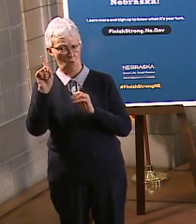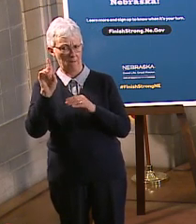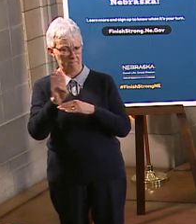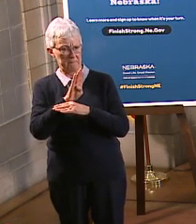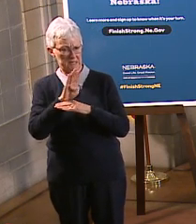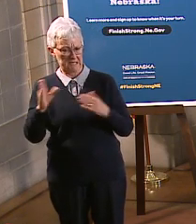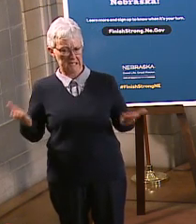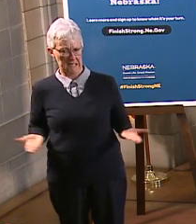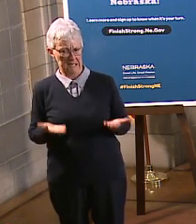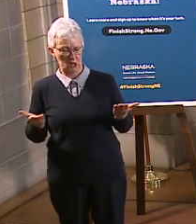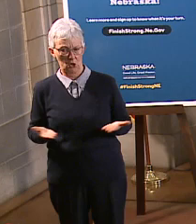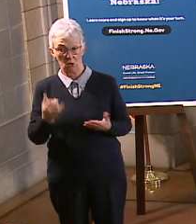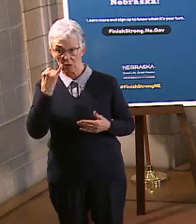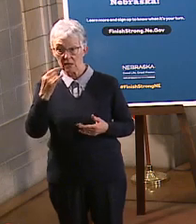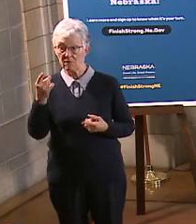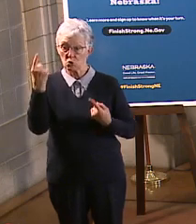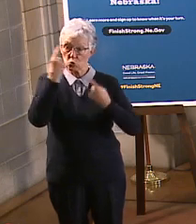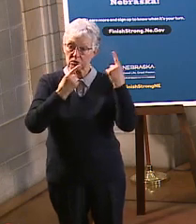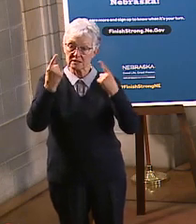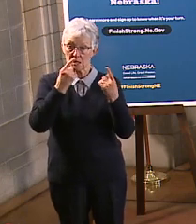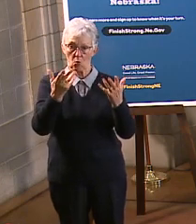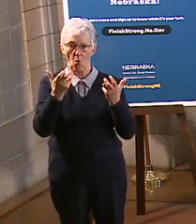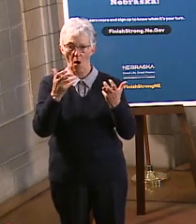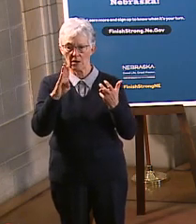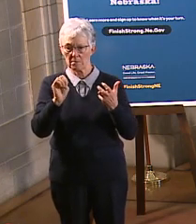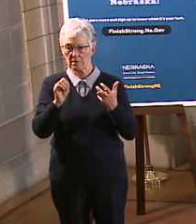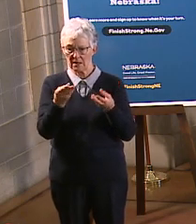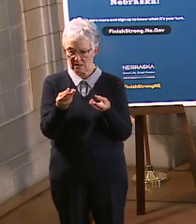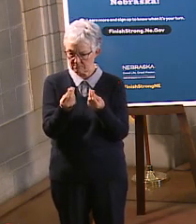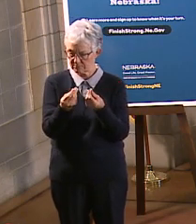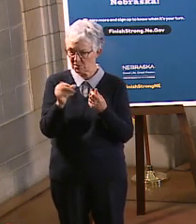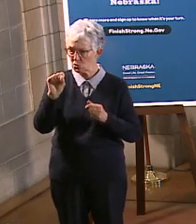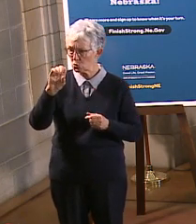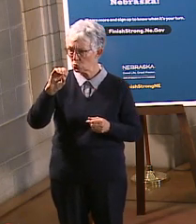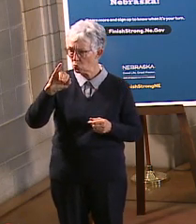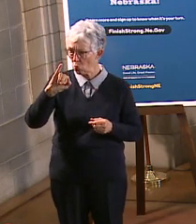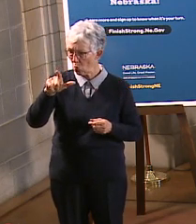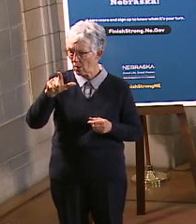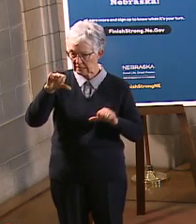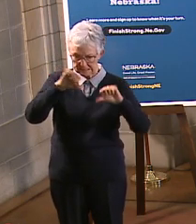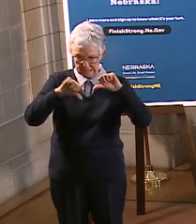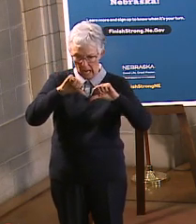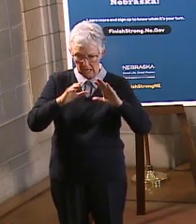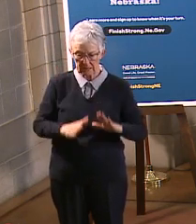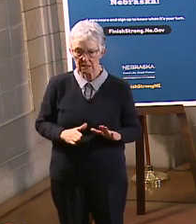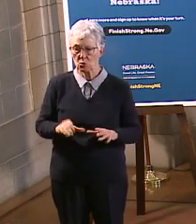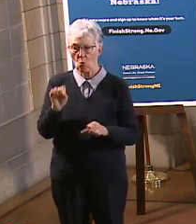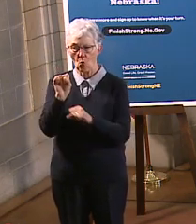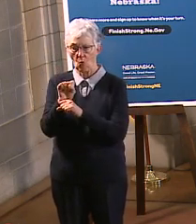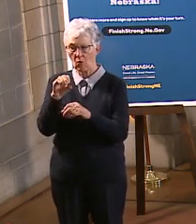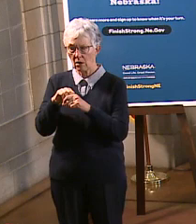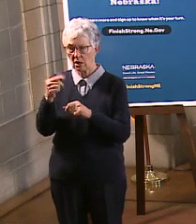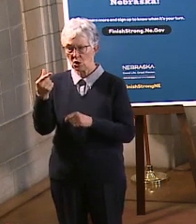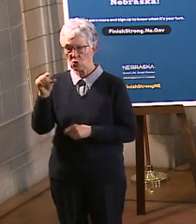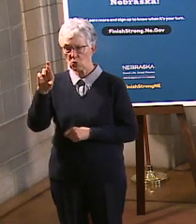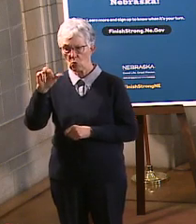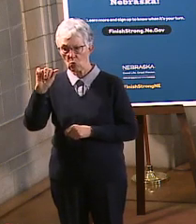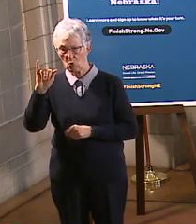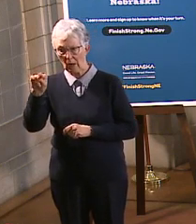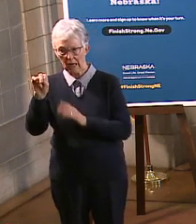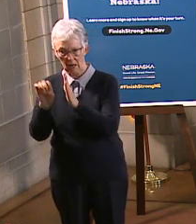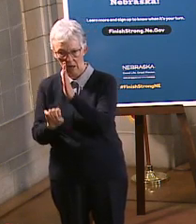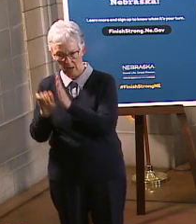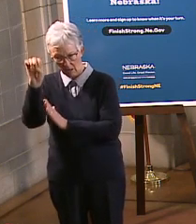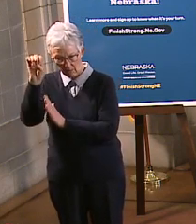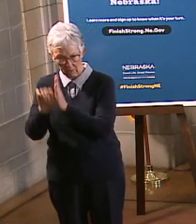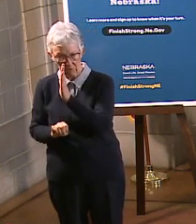an agronomist or a soil scientist or a grain elevator operator or a forester, I